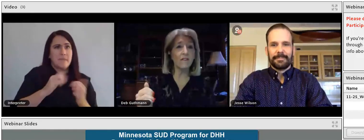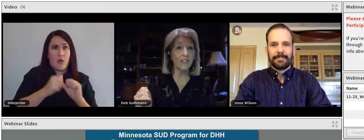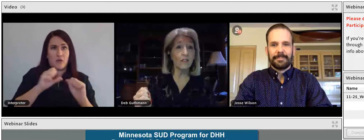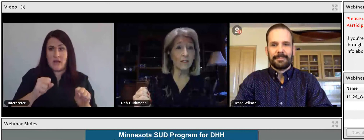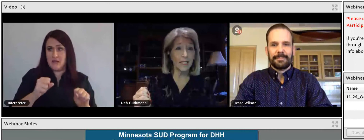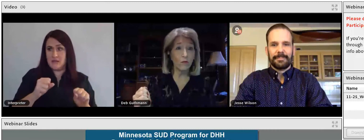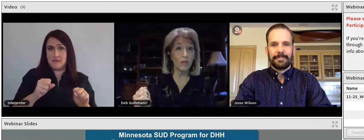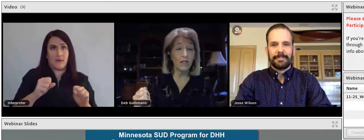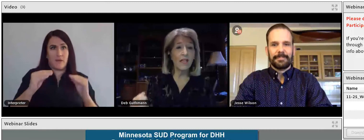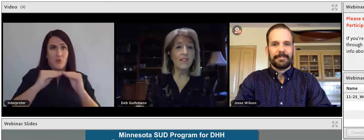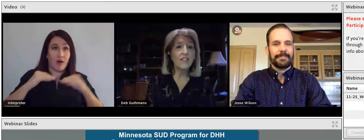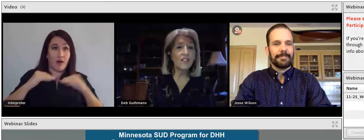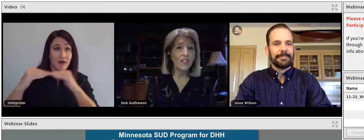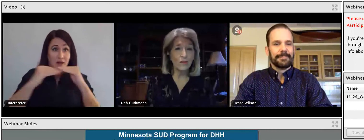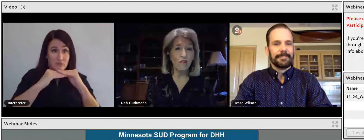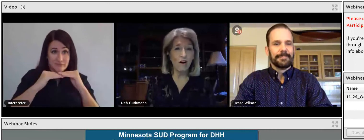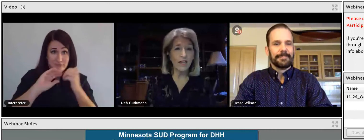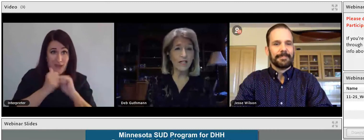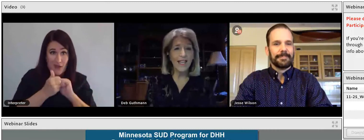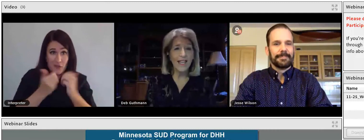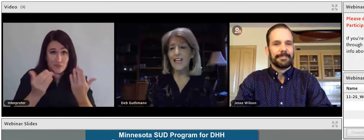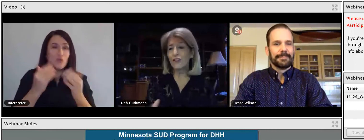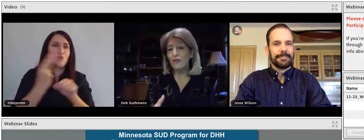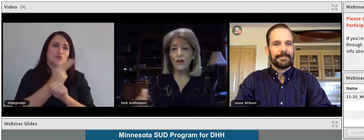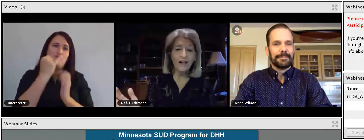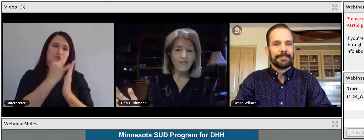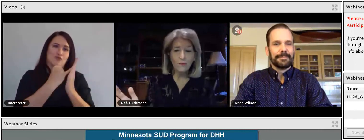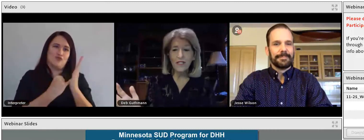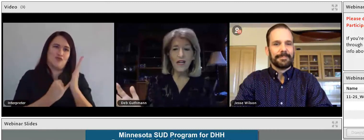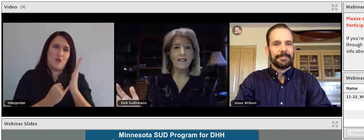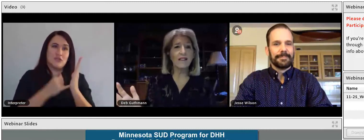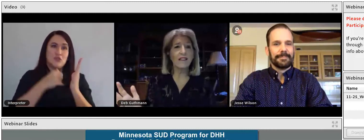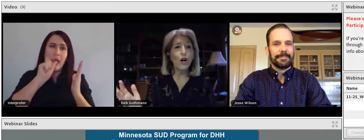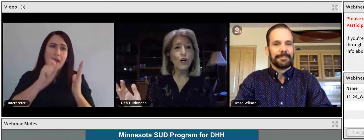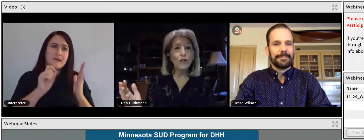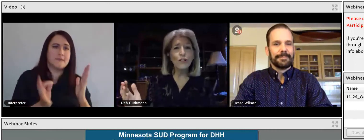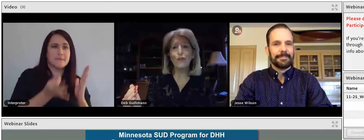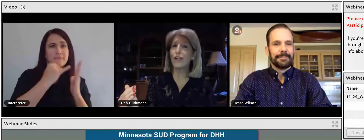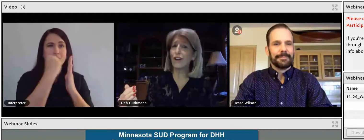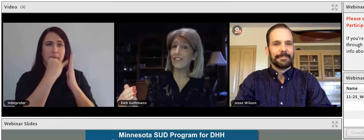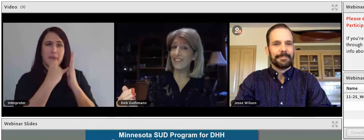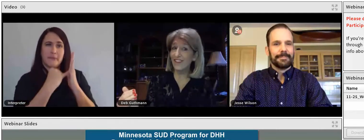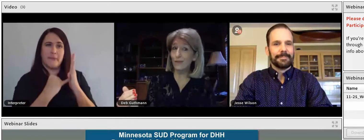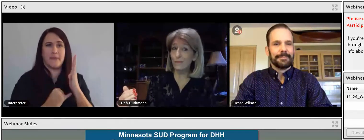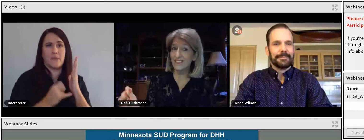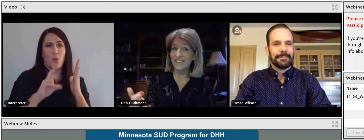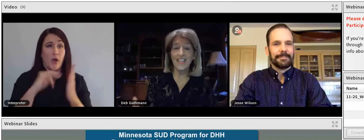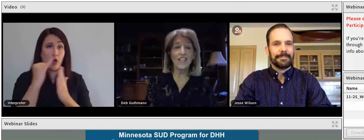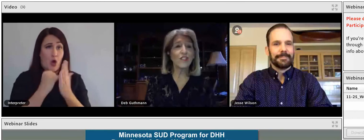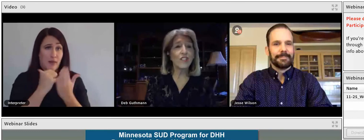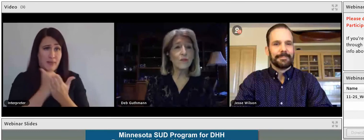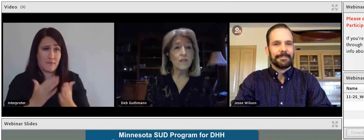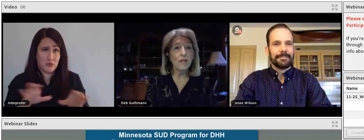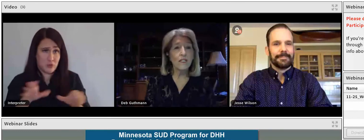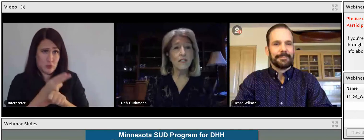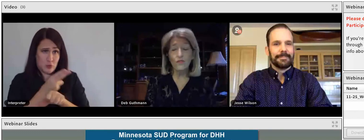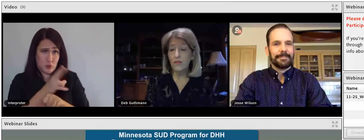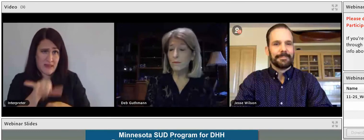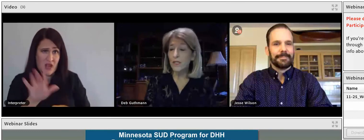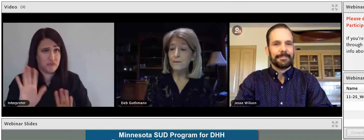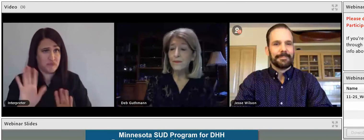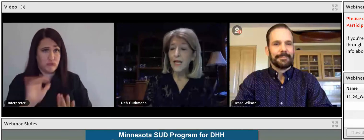make the playing field equal than to use drawing? And you don't have to be an excellent artist or an art therapist to